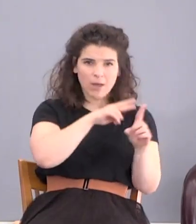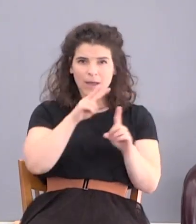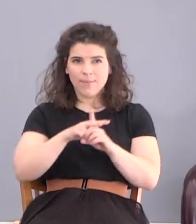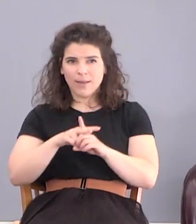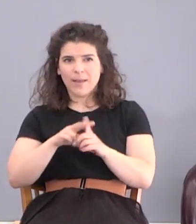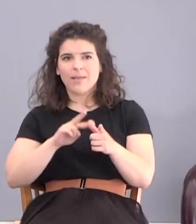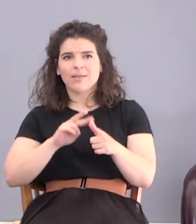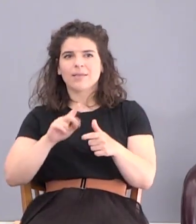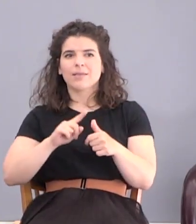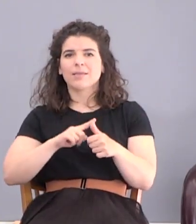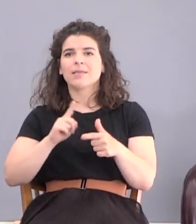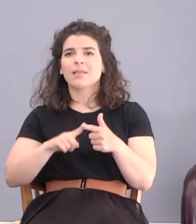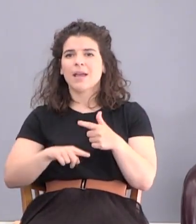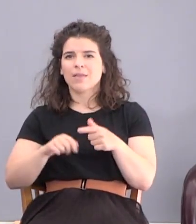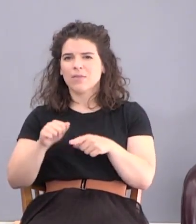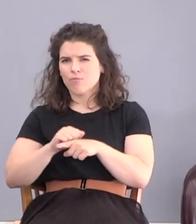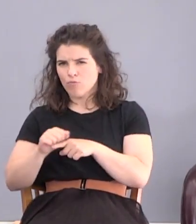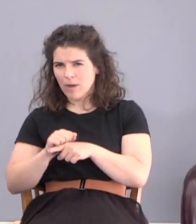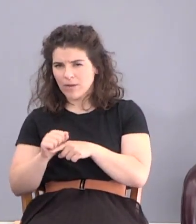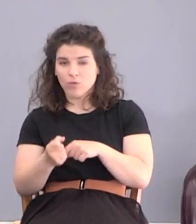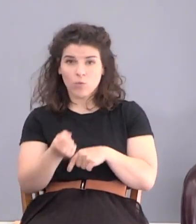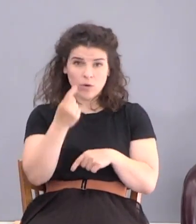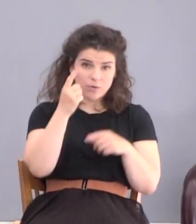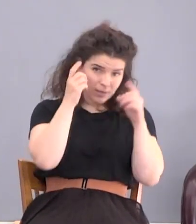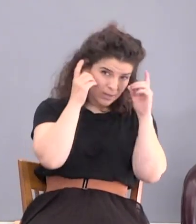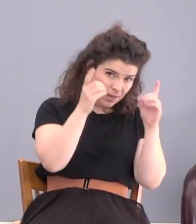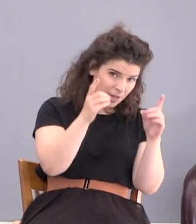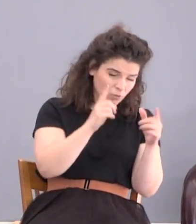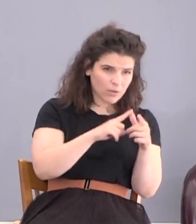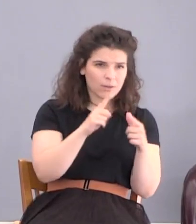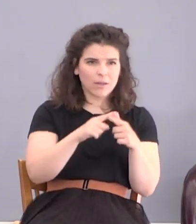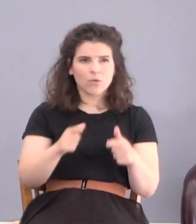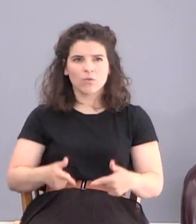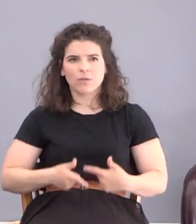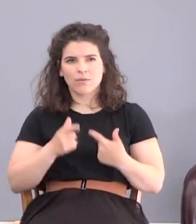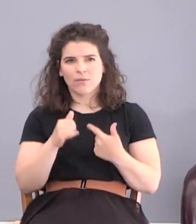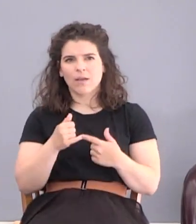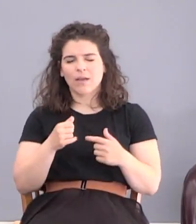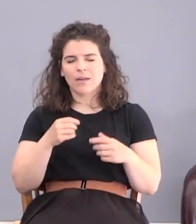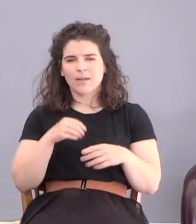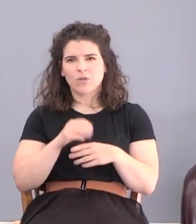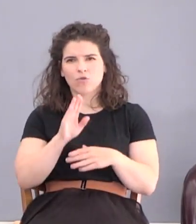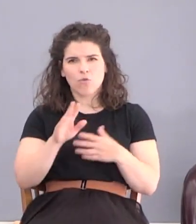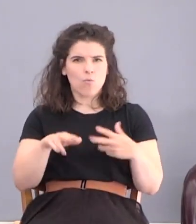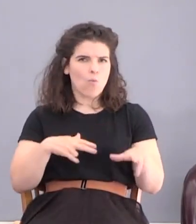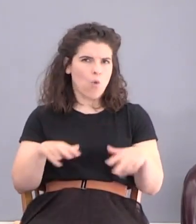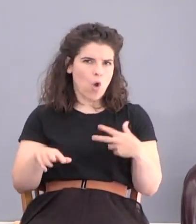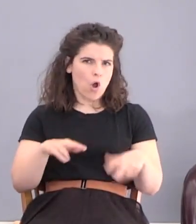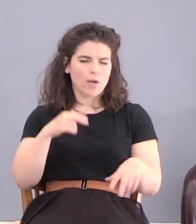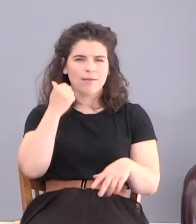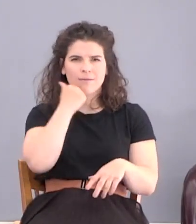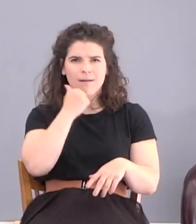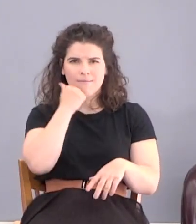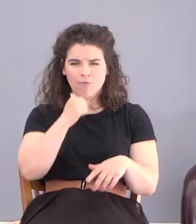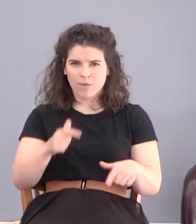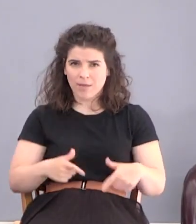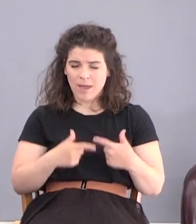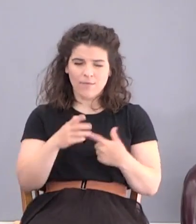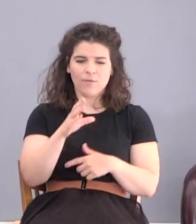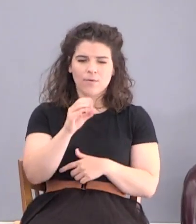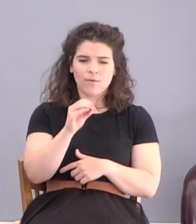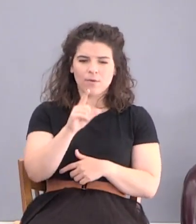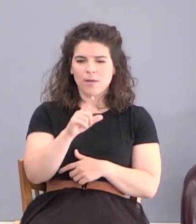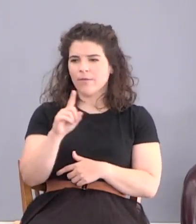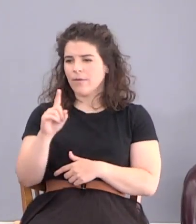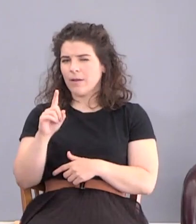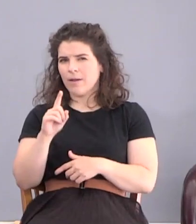practice of that doctrine. You understand the doctrine first, and then you live that out in your walk and in your daily life. So Colossians has four chapters.